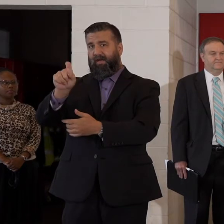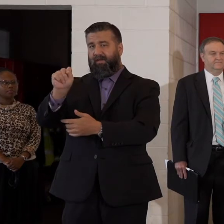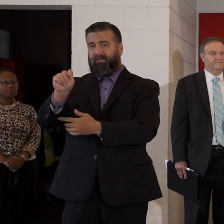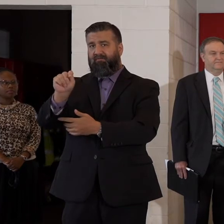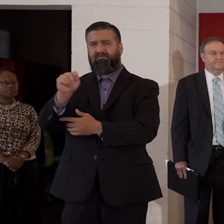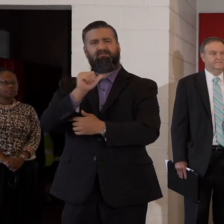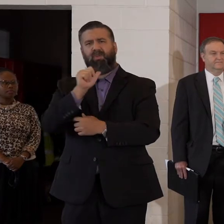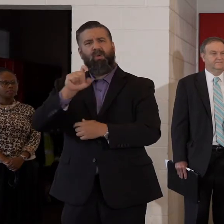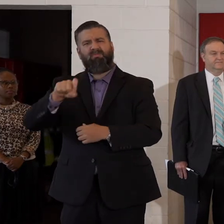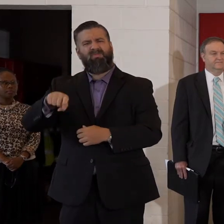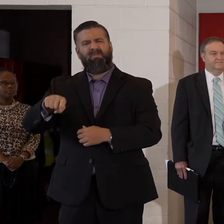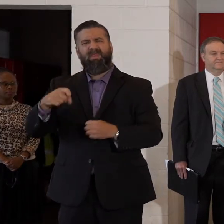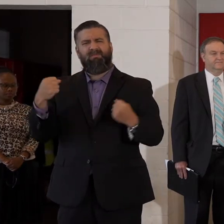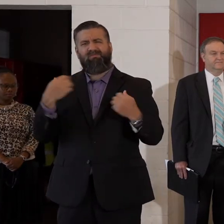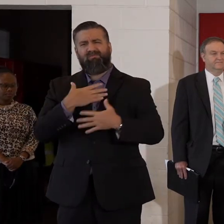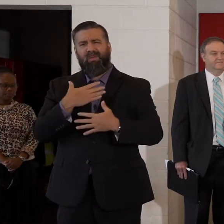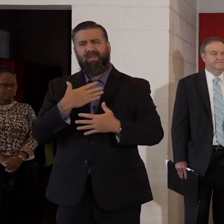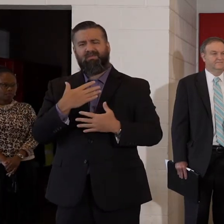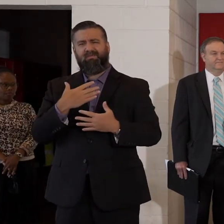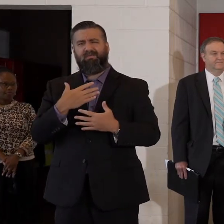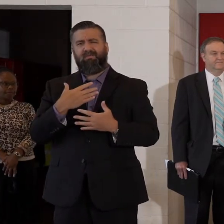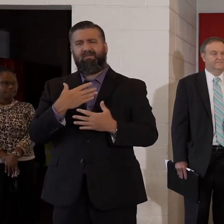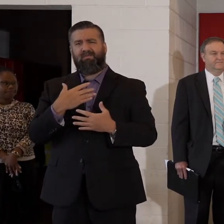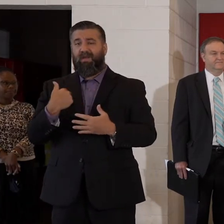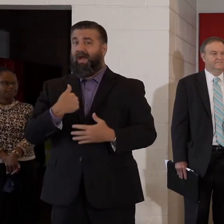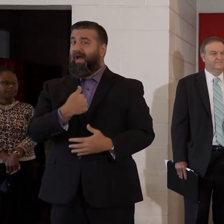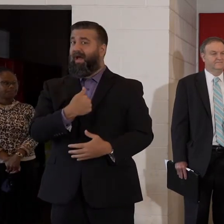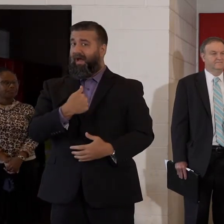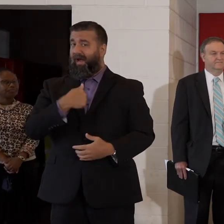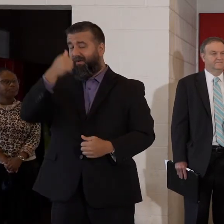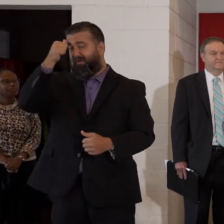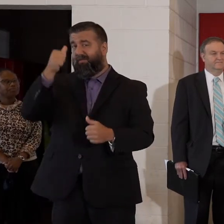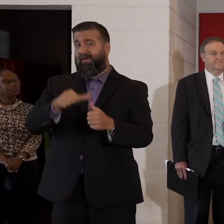be afraid to take the vaccination. I